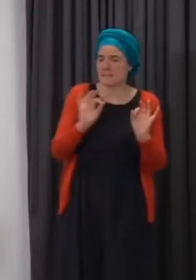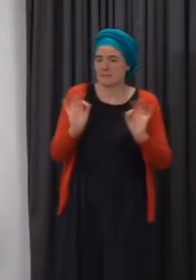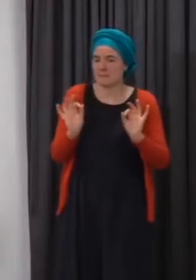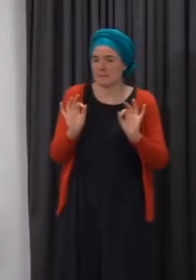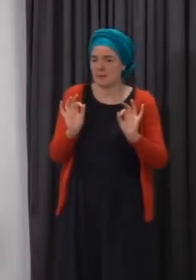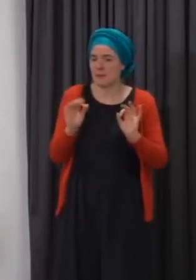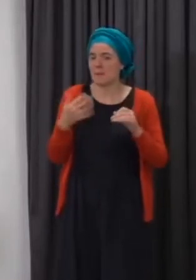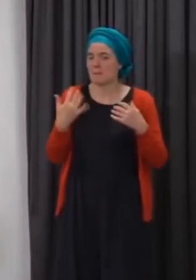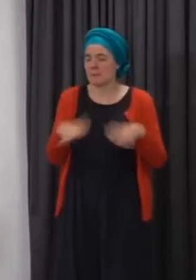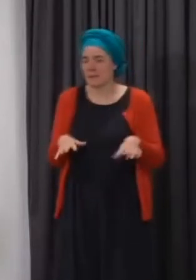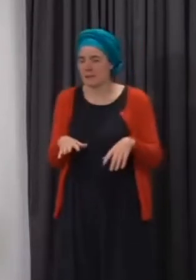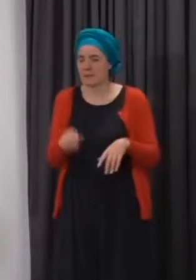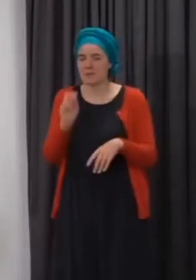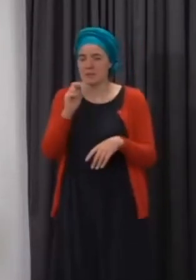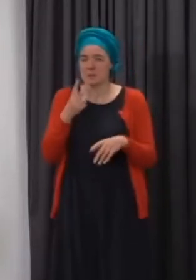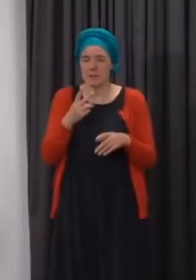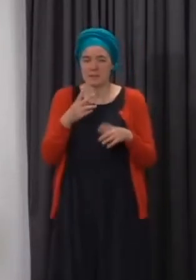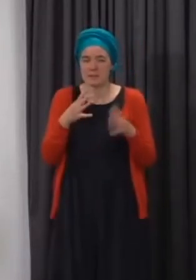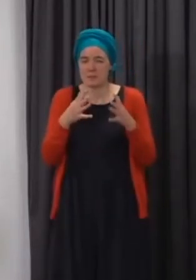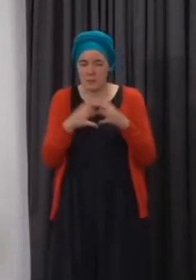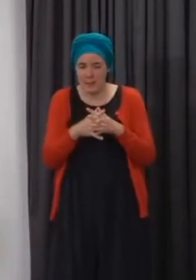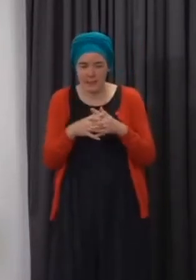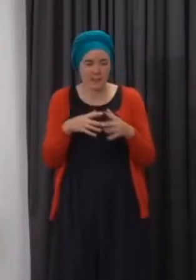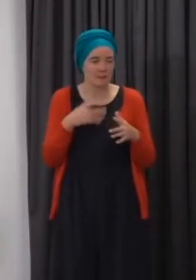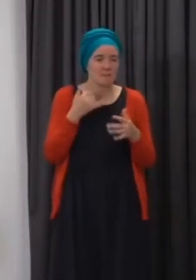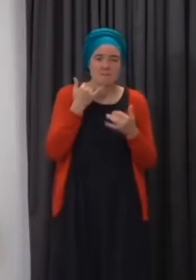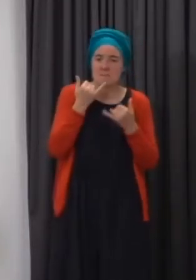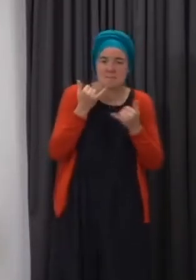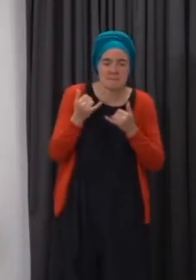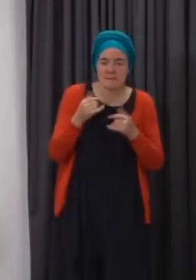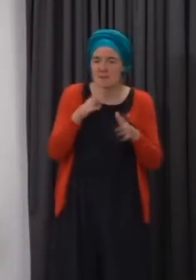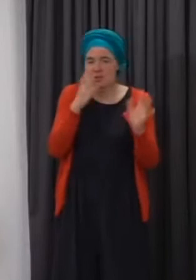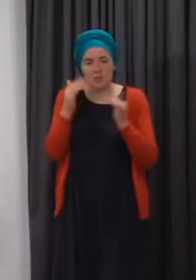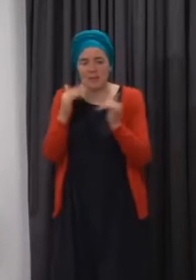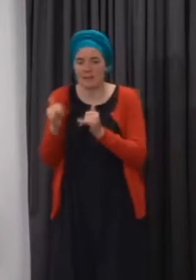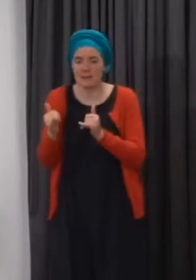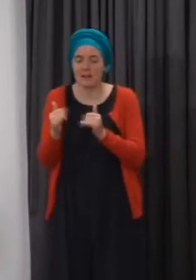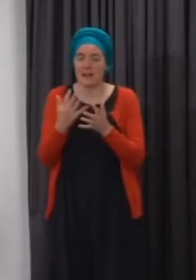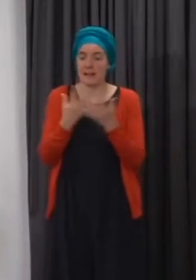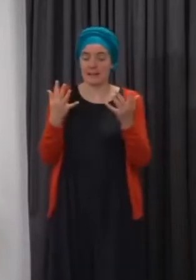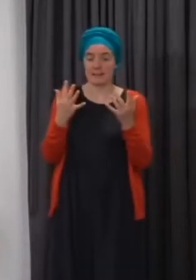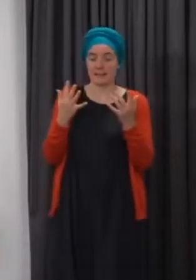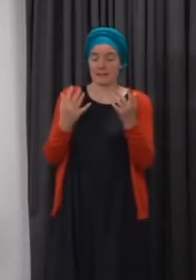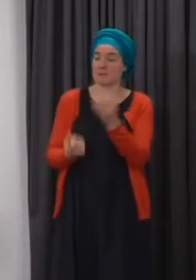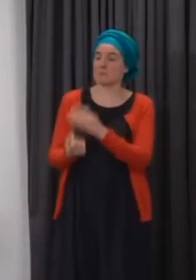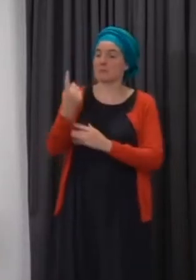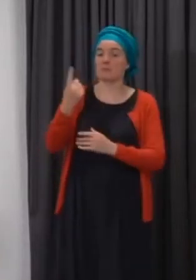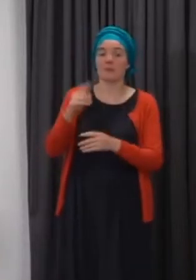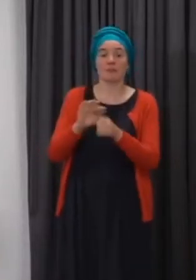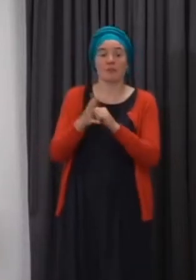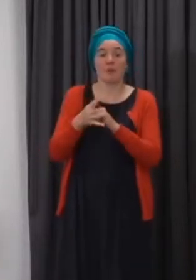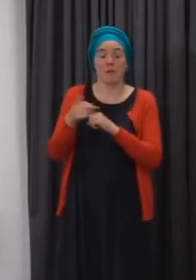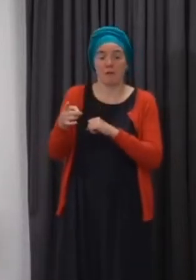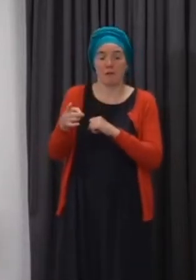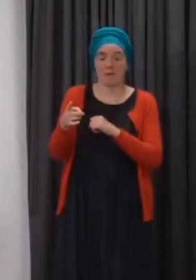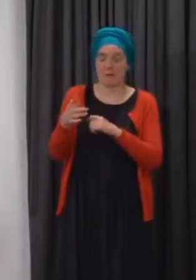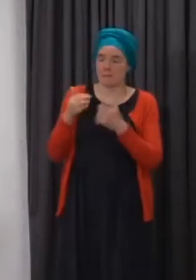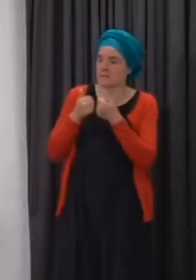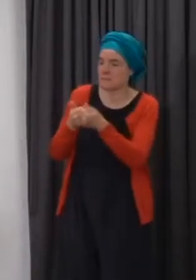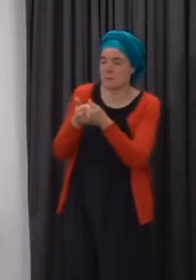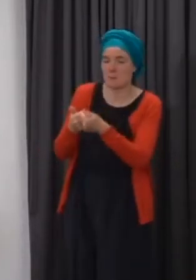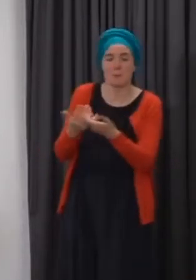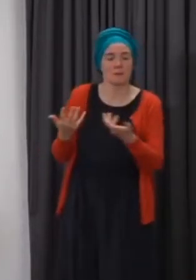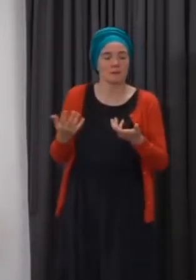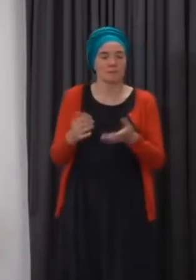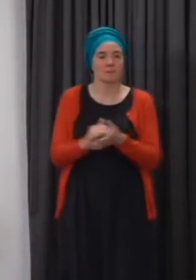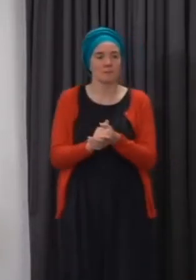in terms of making sure that we are able to support them. And any home with an outbreak has a daily mechanism in place to make sure we're able to support it. But a lot of the advice we have to